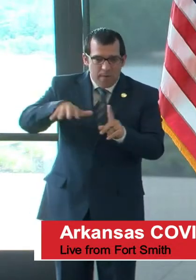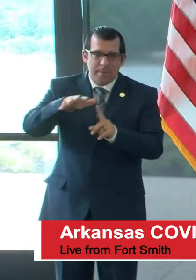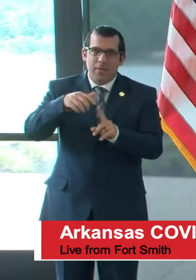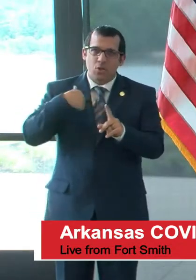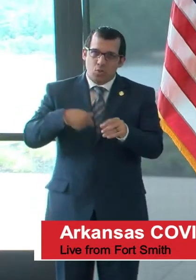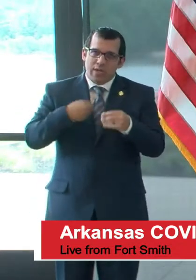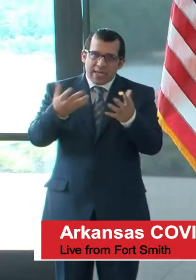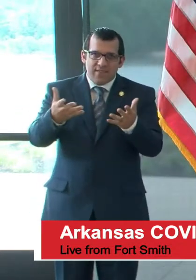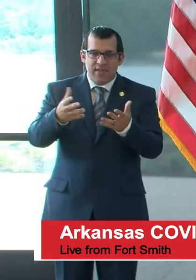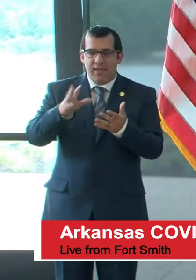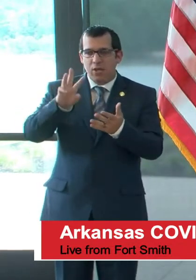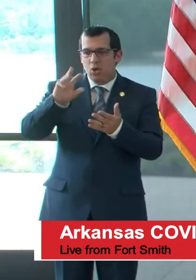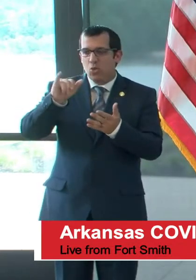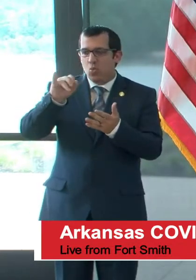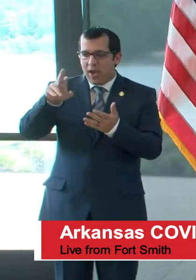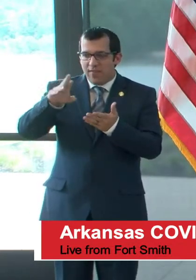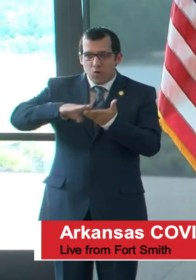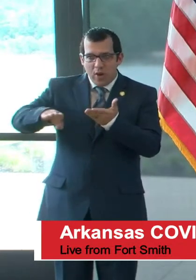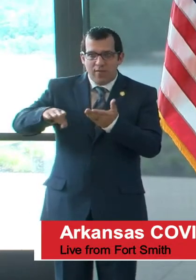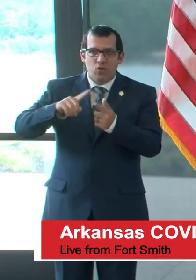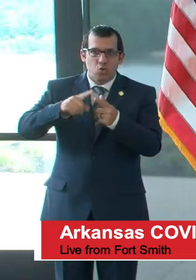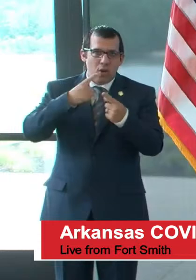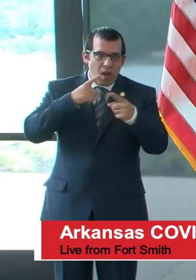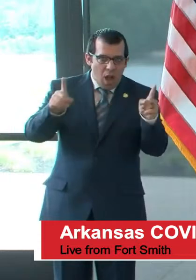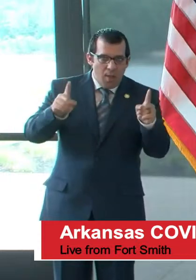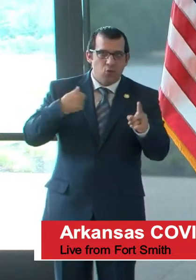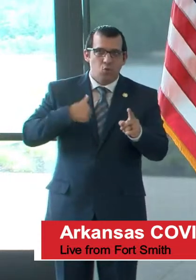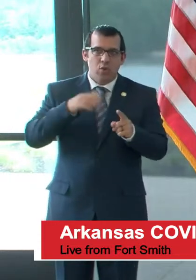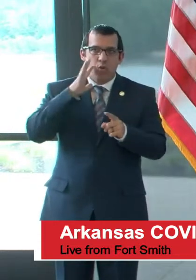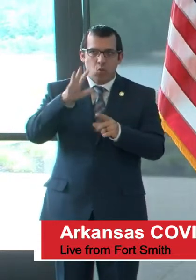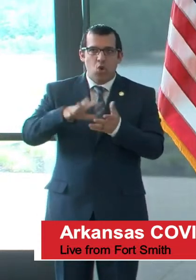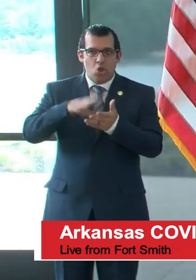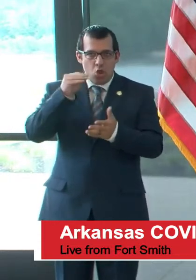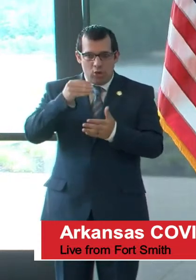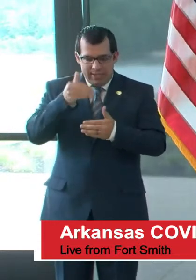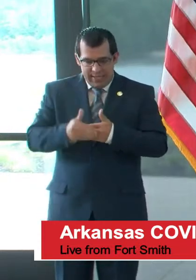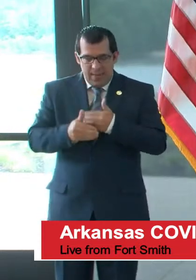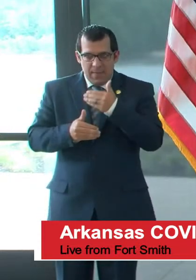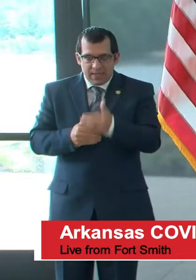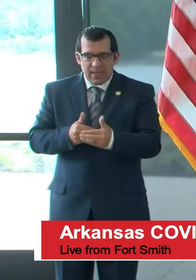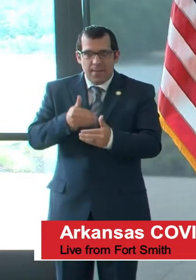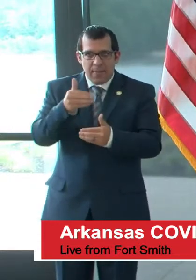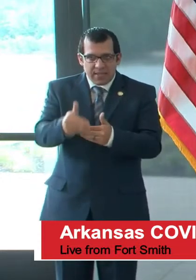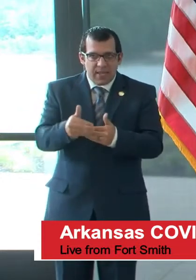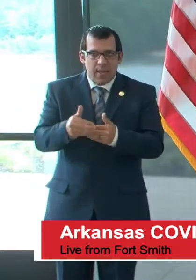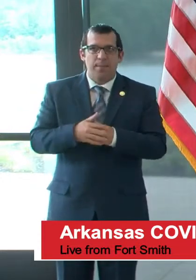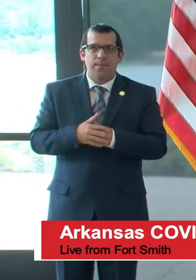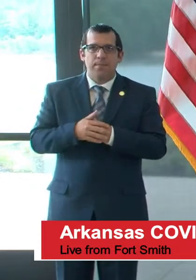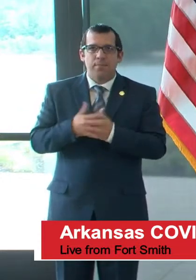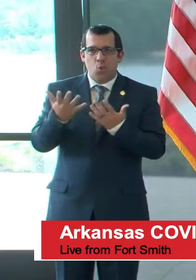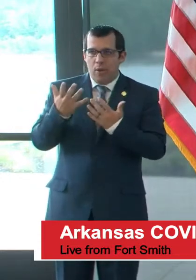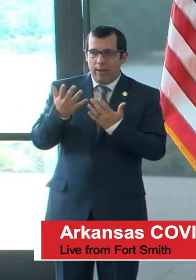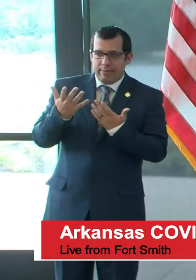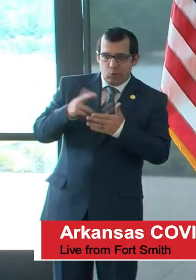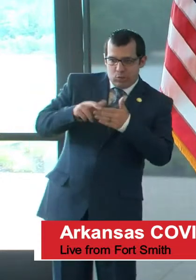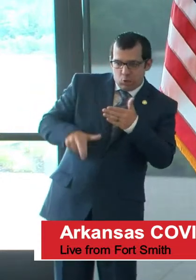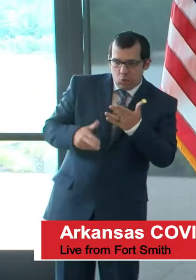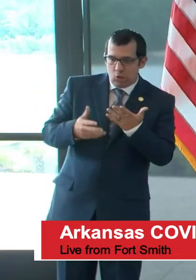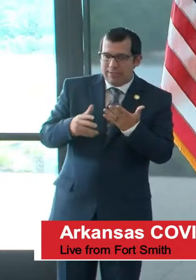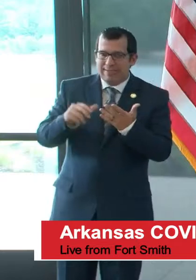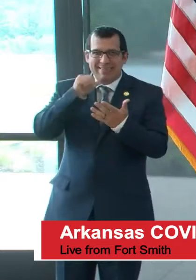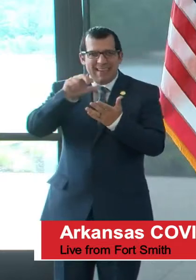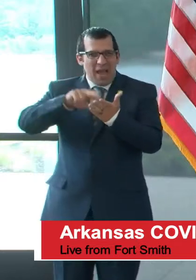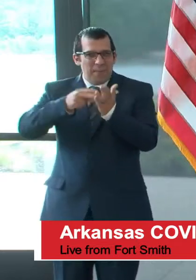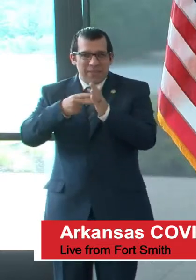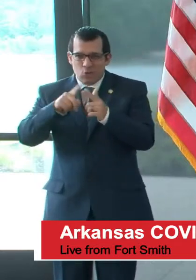We're giving some waivers in order to accomplish that. We're going to learn step by step as to repercussions that are and